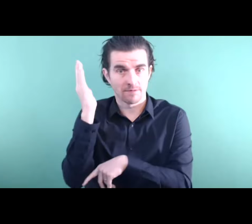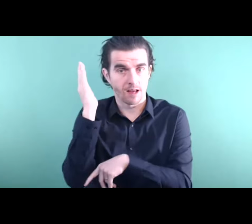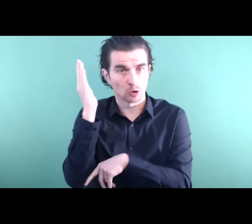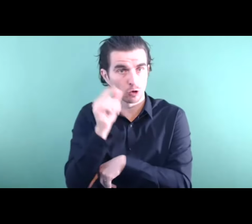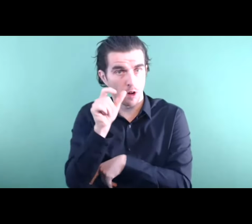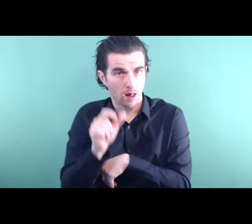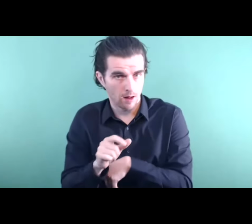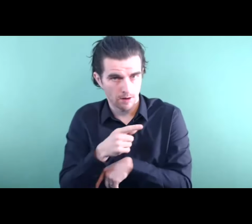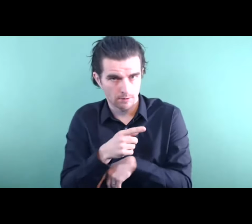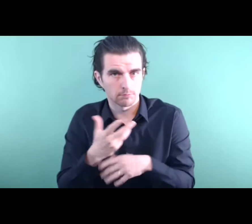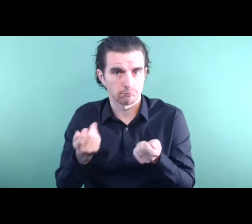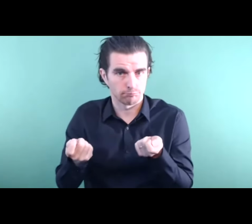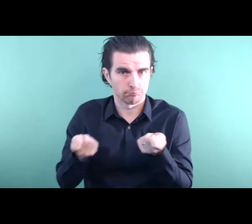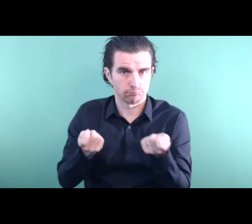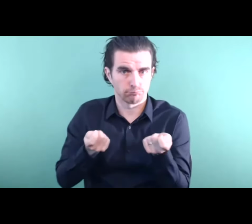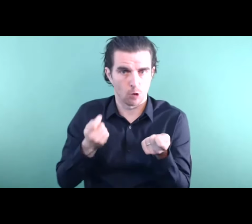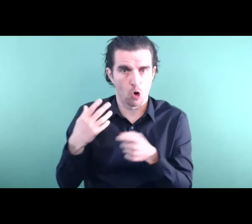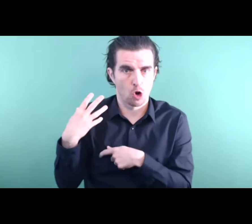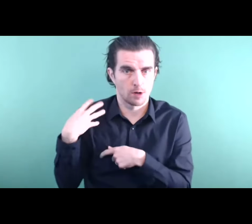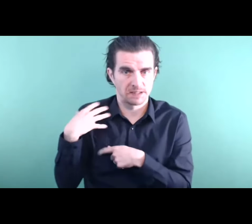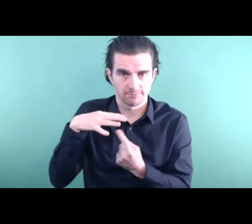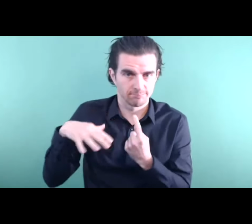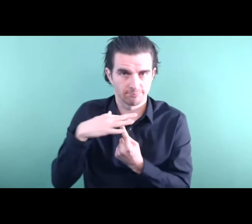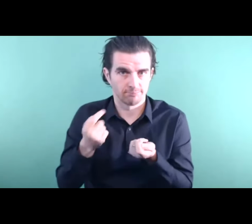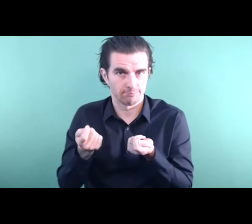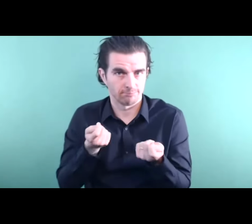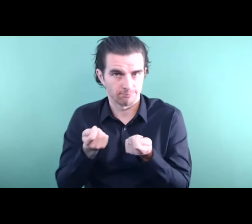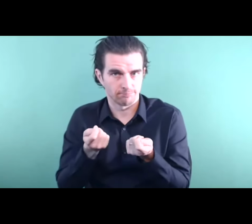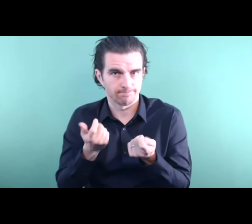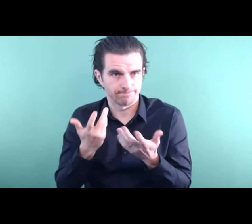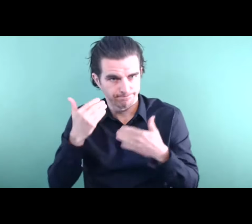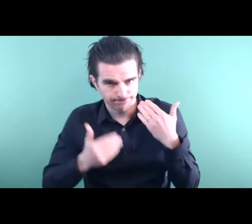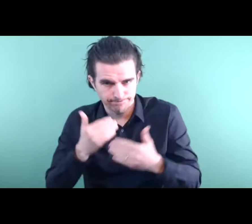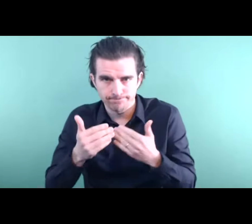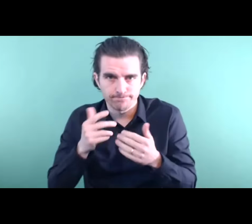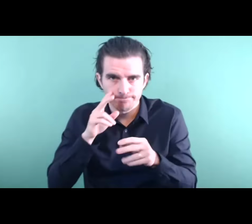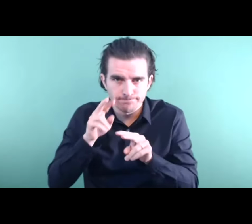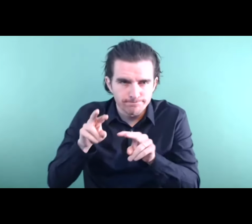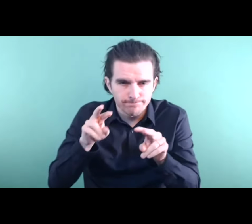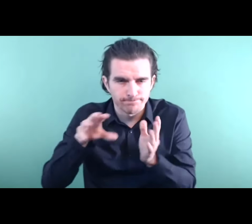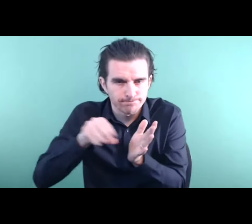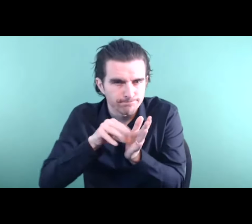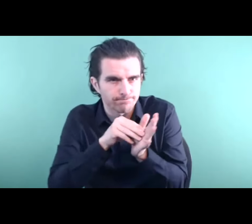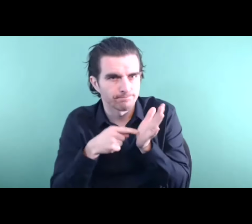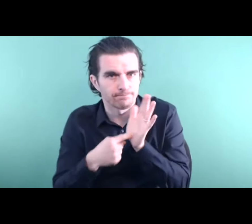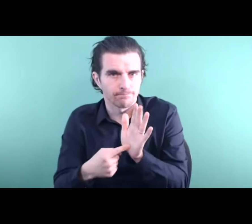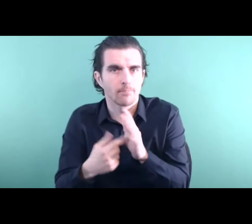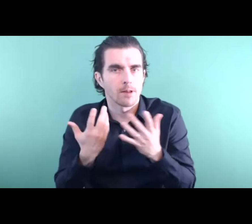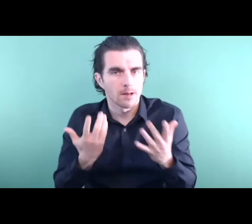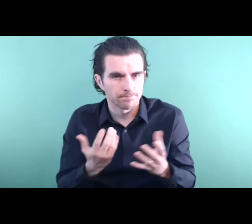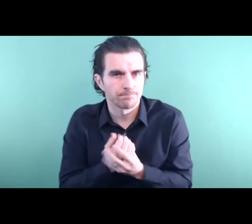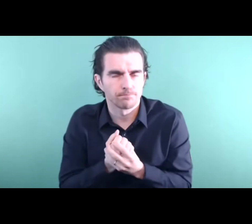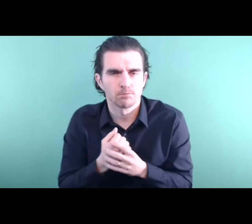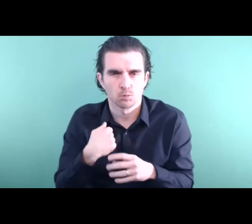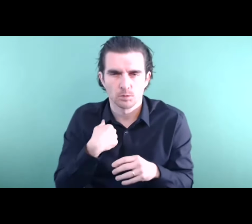We're having one or two small connection problems with one of our speakers, which I'm trying to resolve. So I think we'll